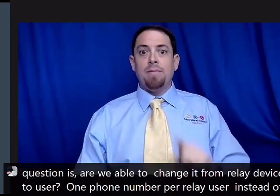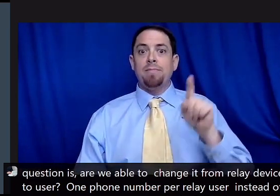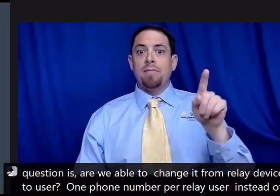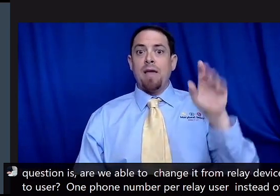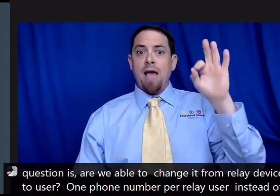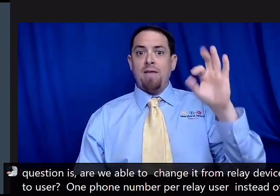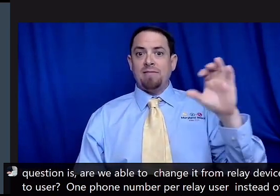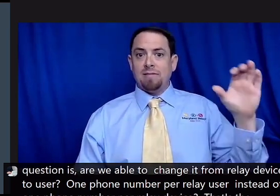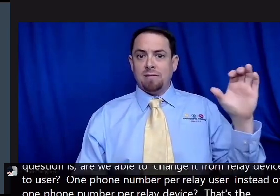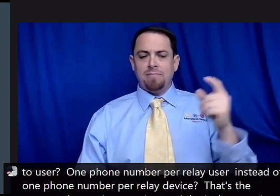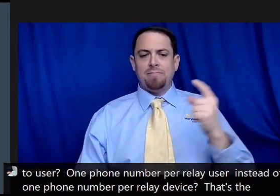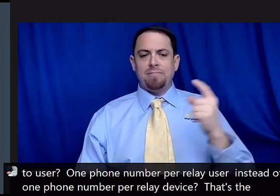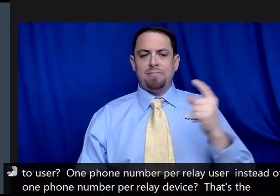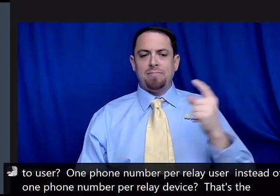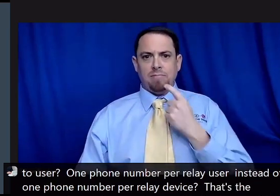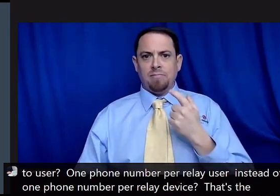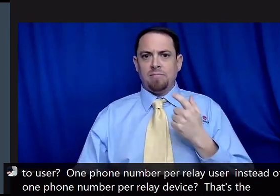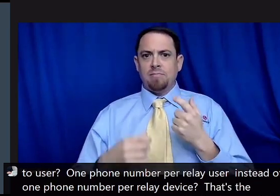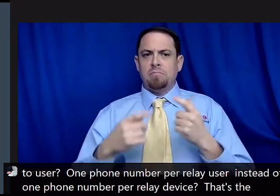we've posed to the FCC.